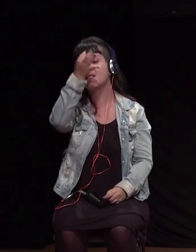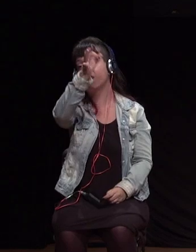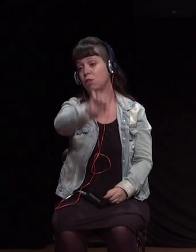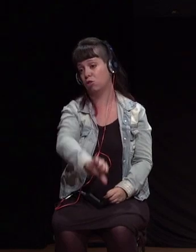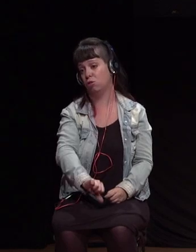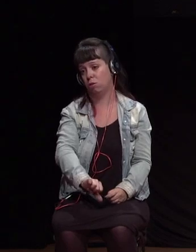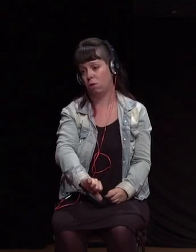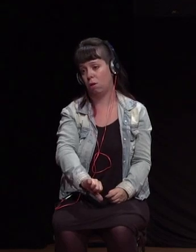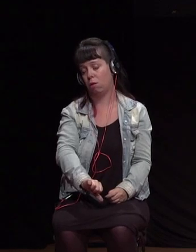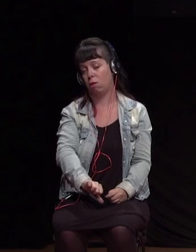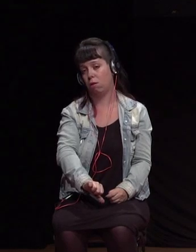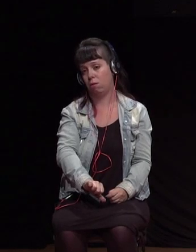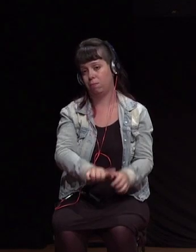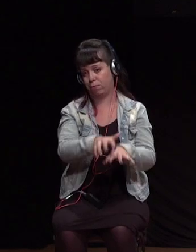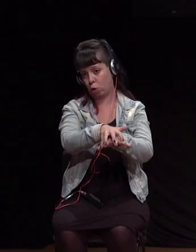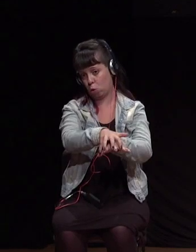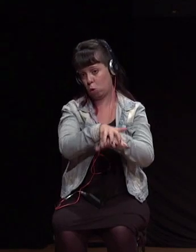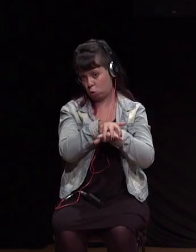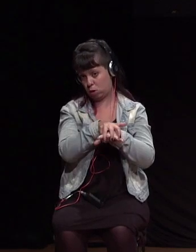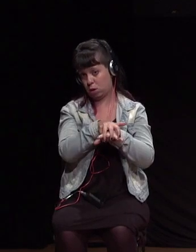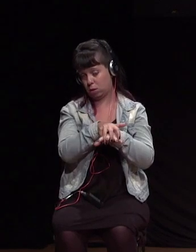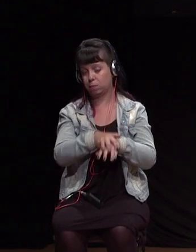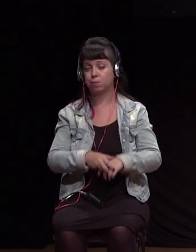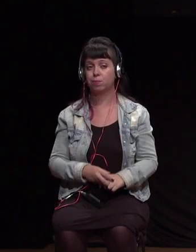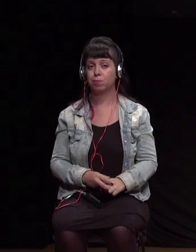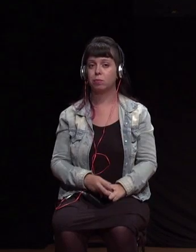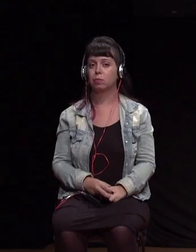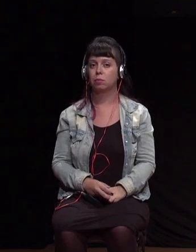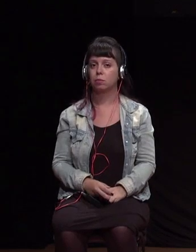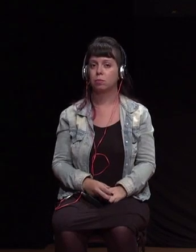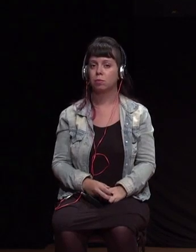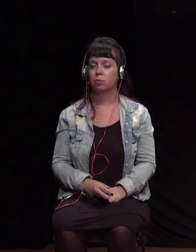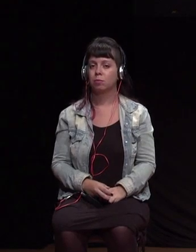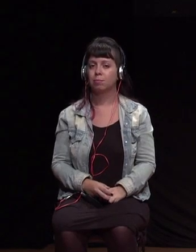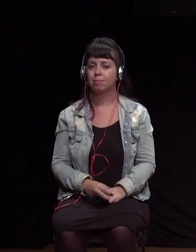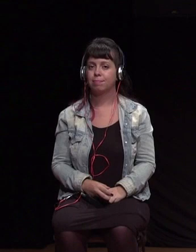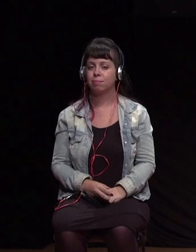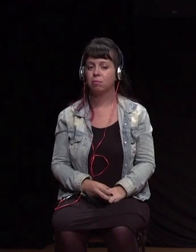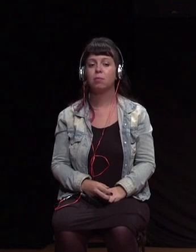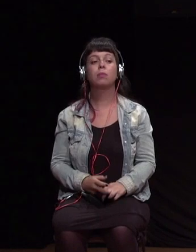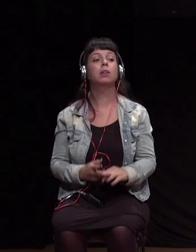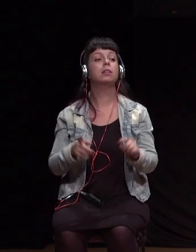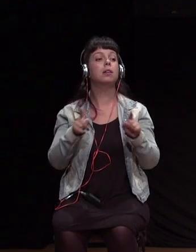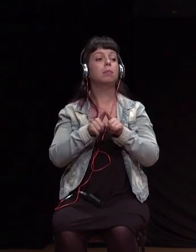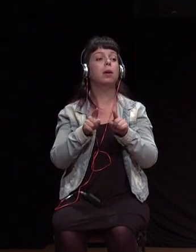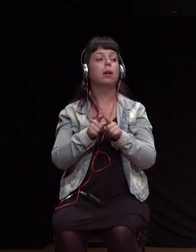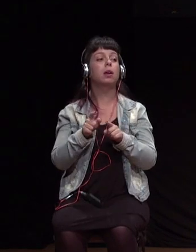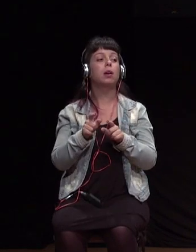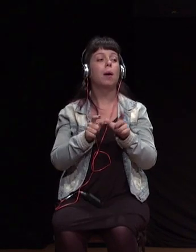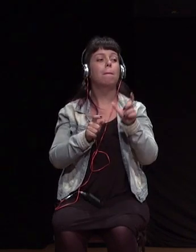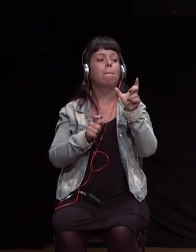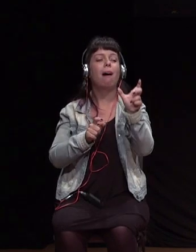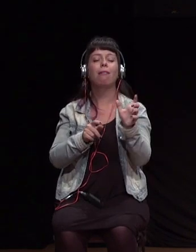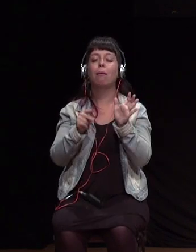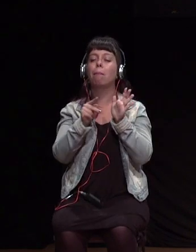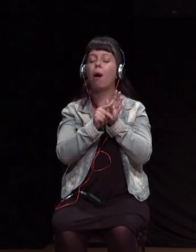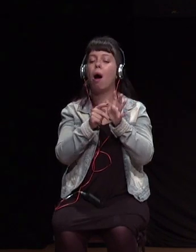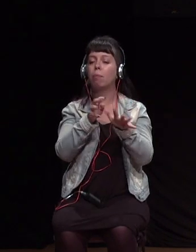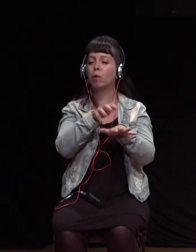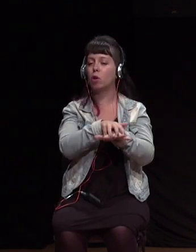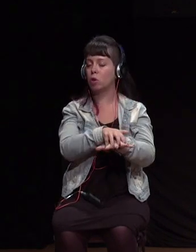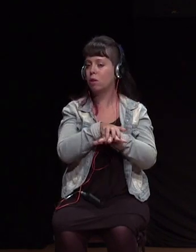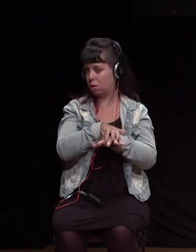it's still also even using the very terms of colonialism, so it's not even completely disrupting those categories. And so to